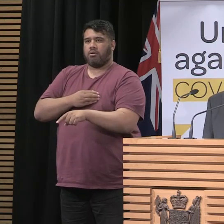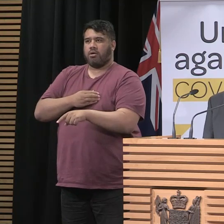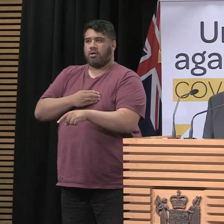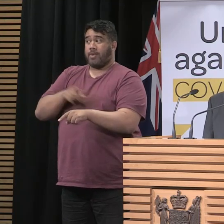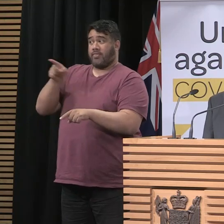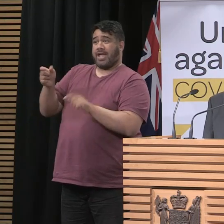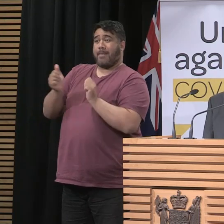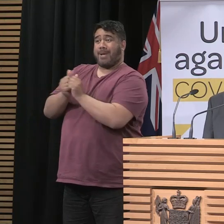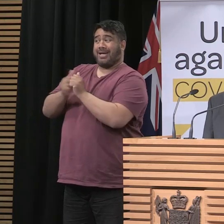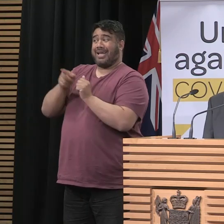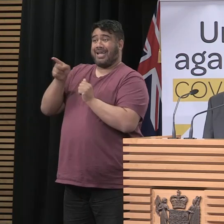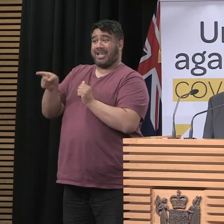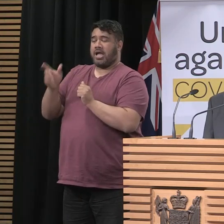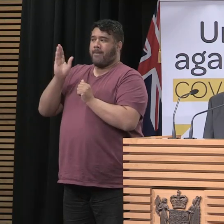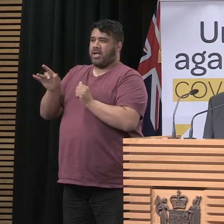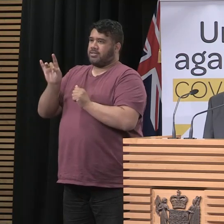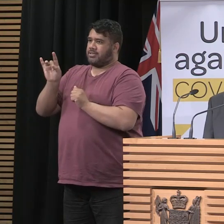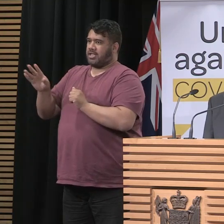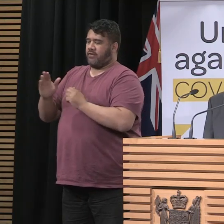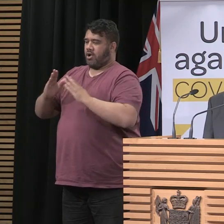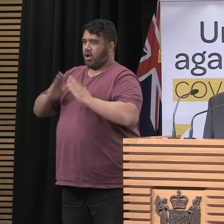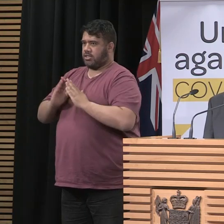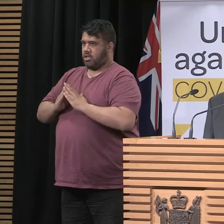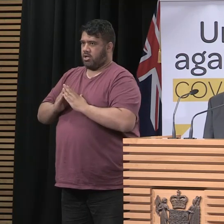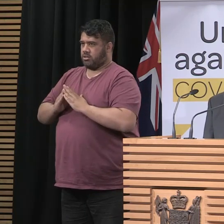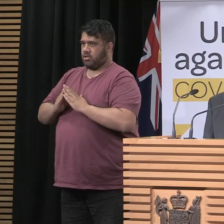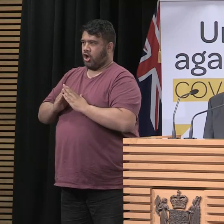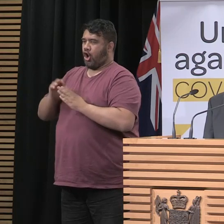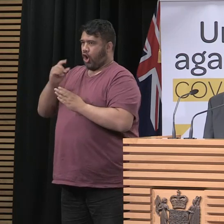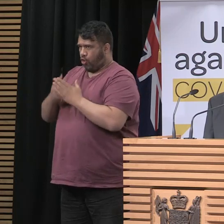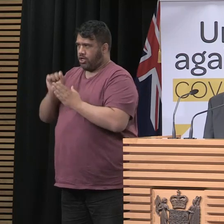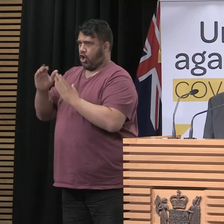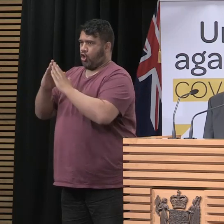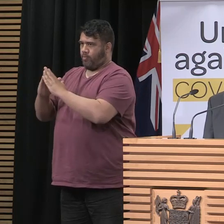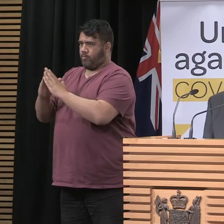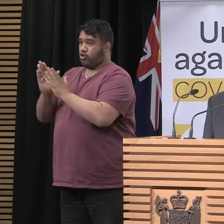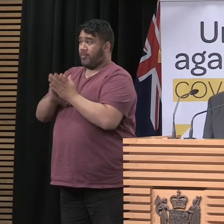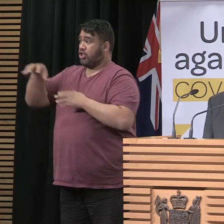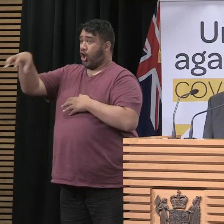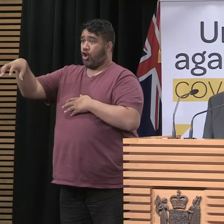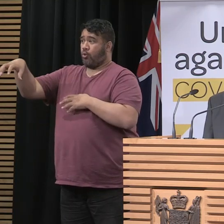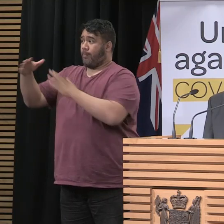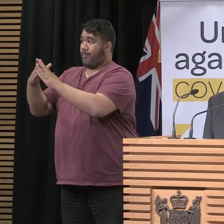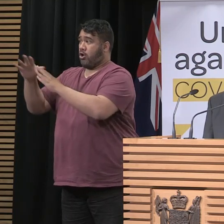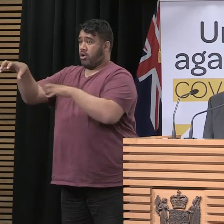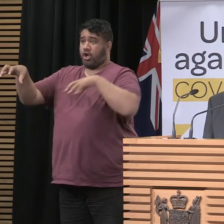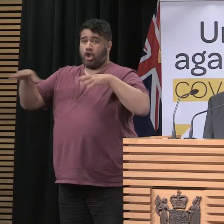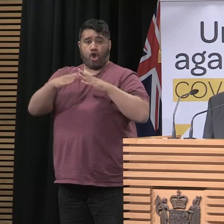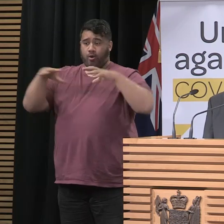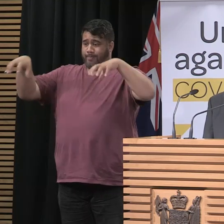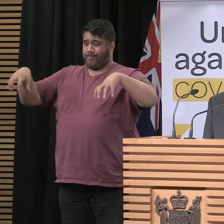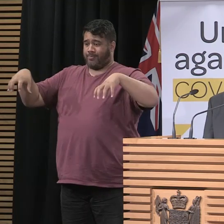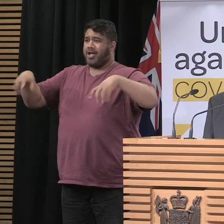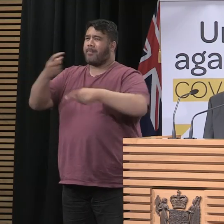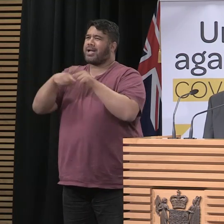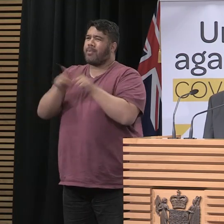buddy cannot then have other contacts other than their own household. You all become one group, but it should be a tight group. The smaller the